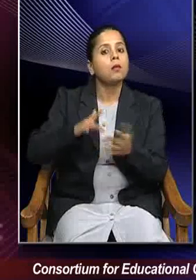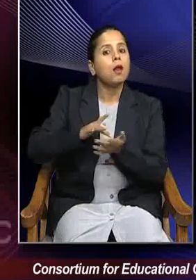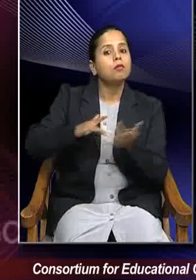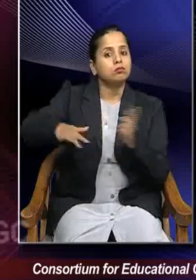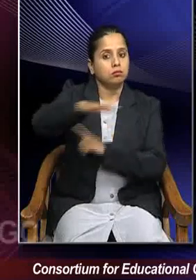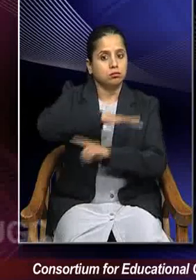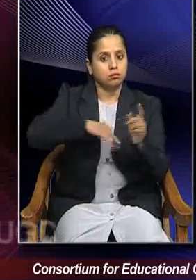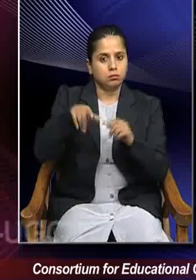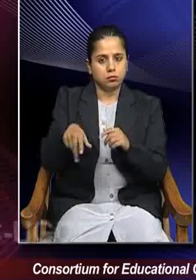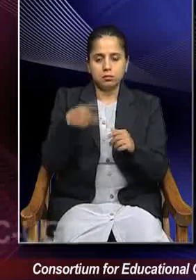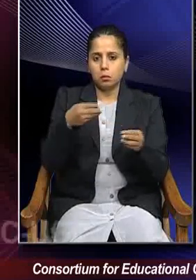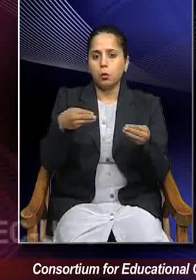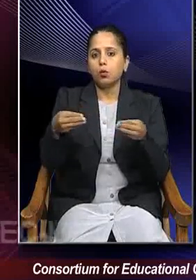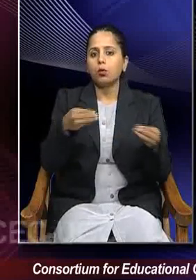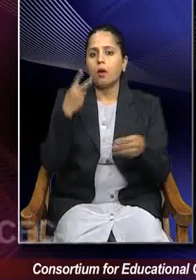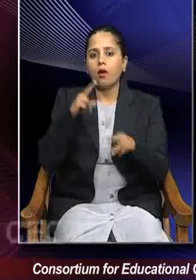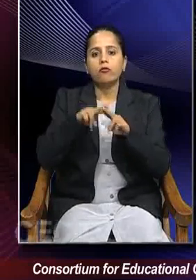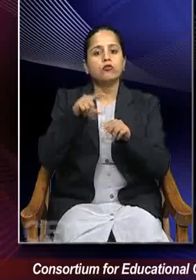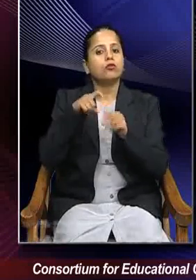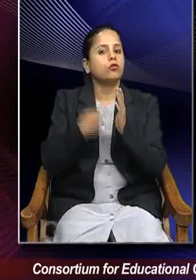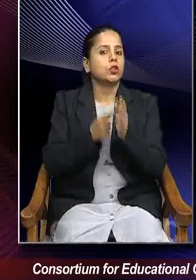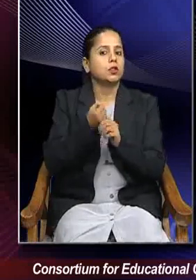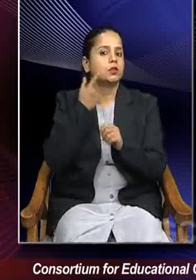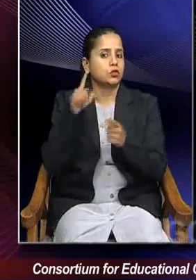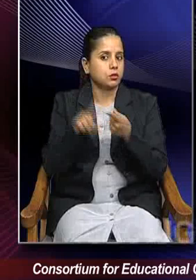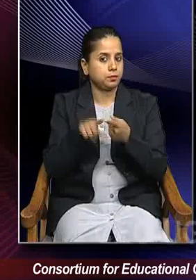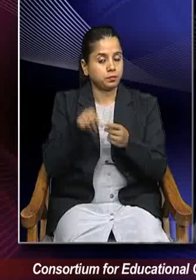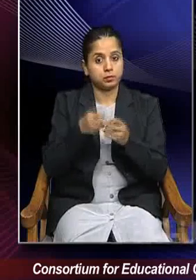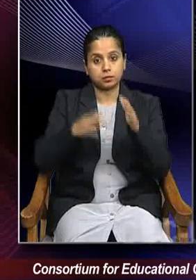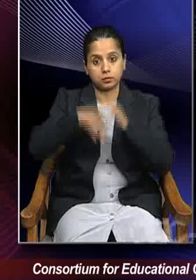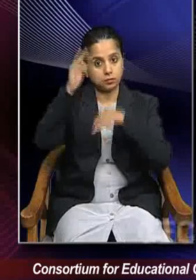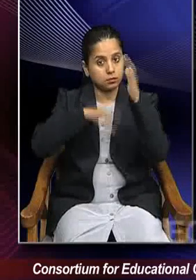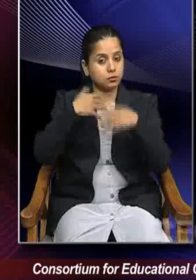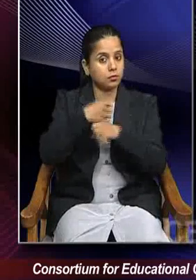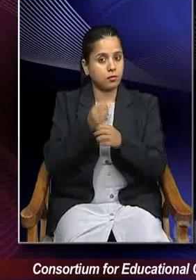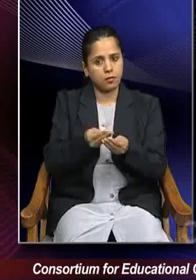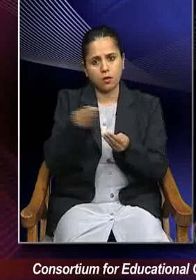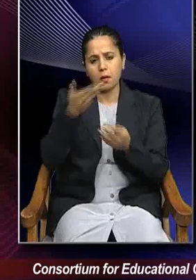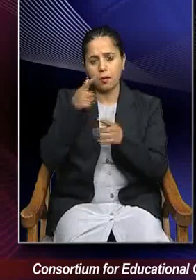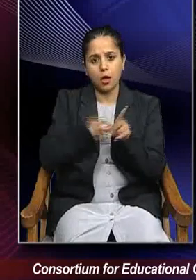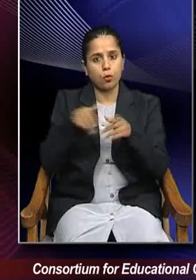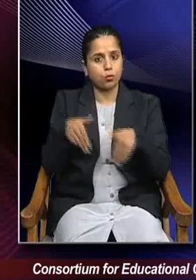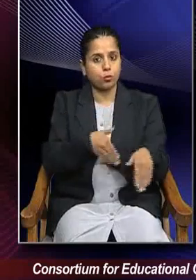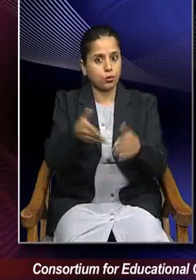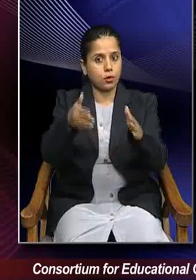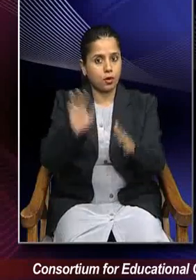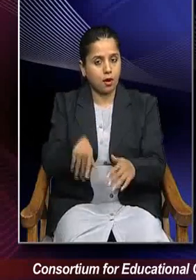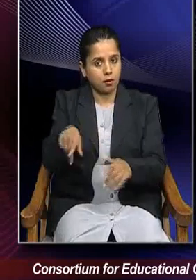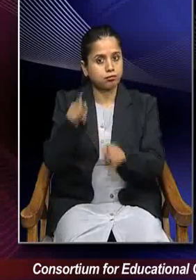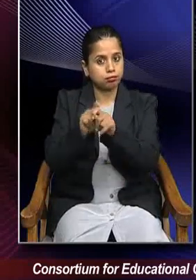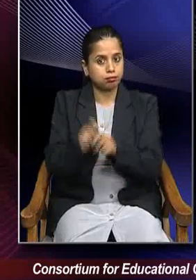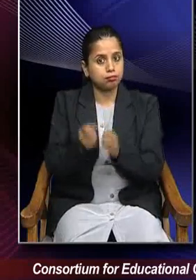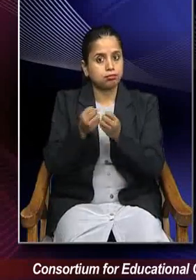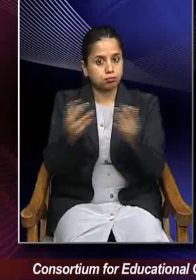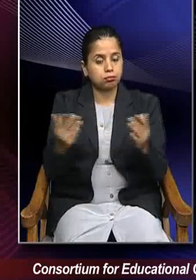are very fragile. So for example, a lot of construction is now being done near the Yamuna river bed. And most